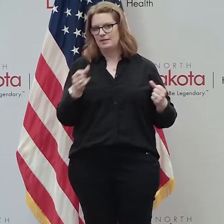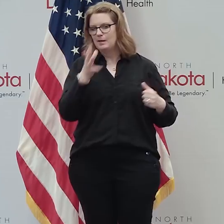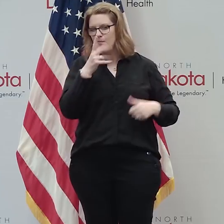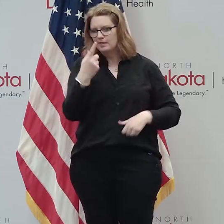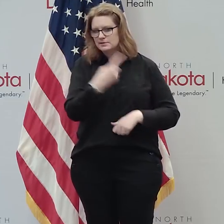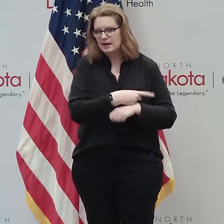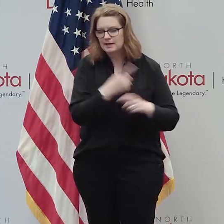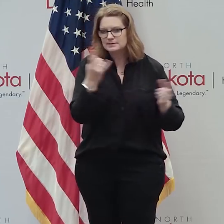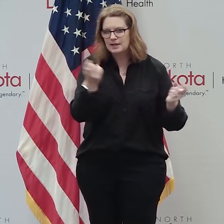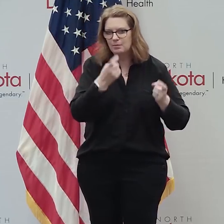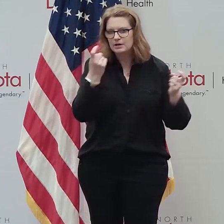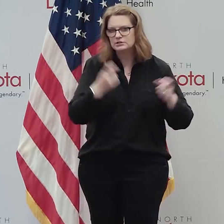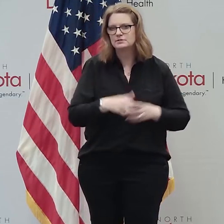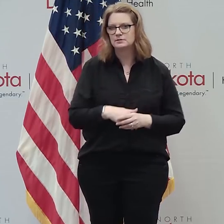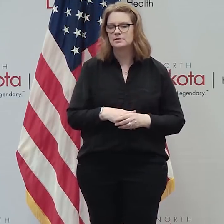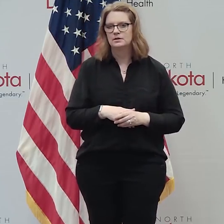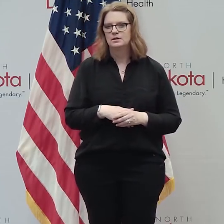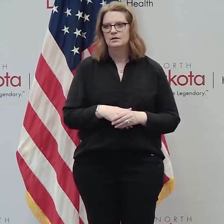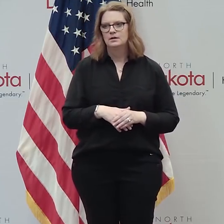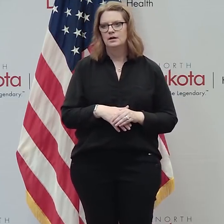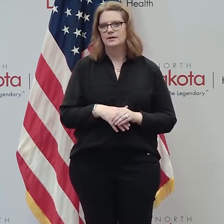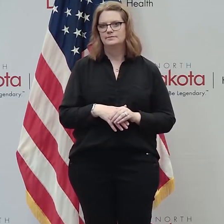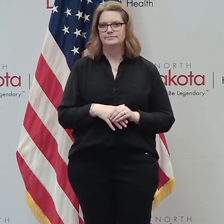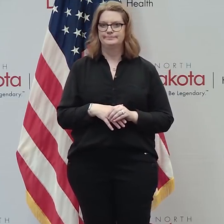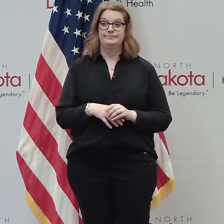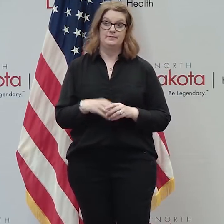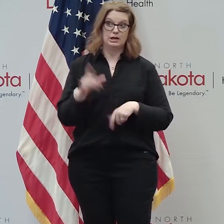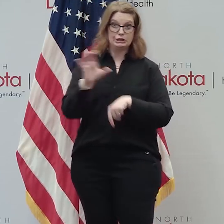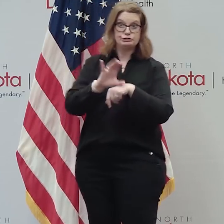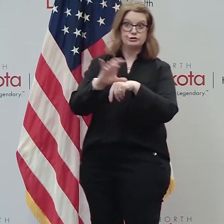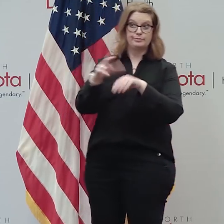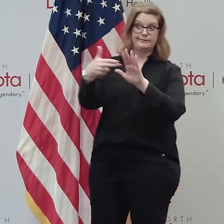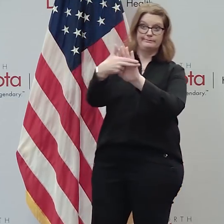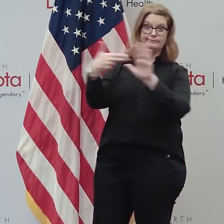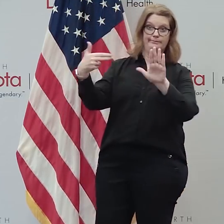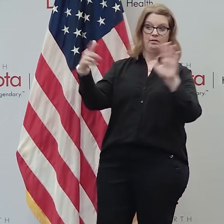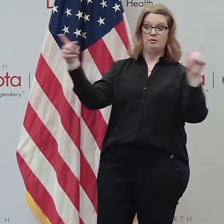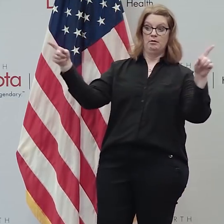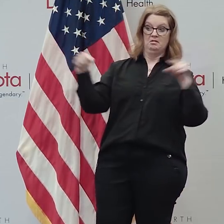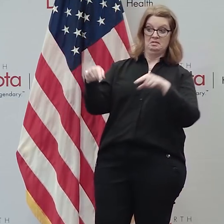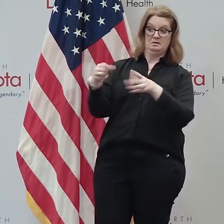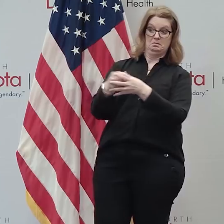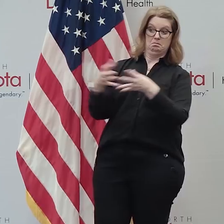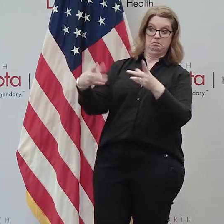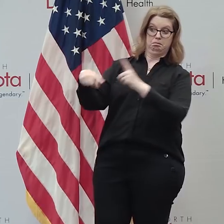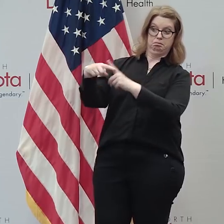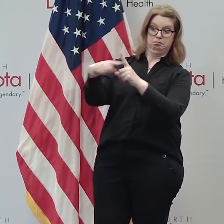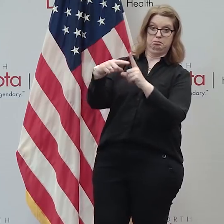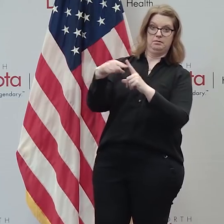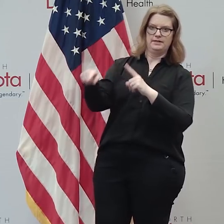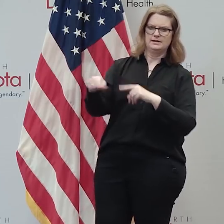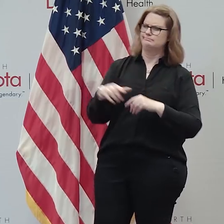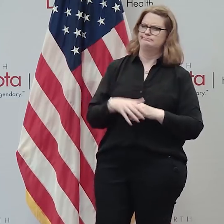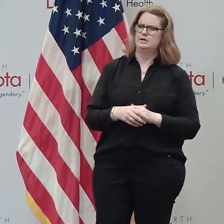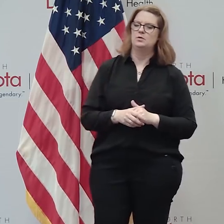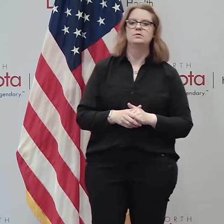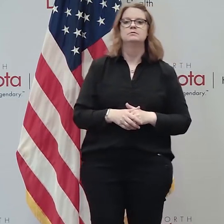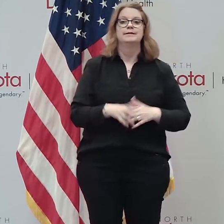think no church wants to be a headline because they're the center of an outbreak. And again, this could be a school, a